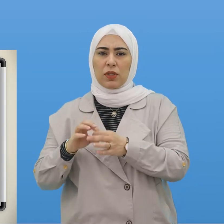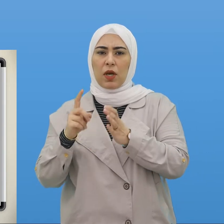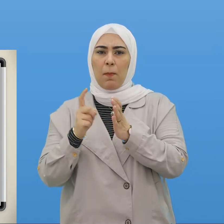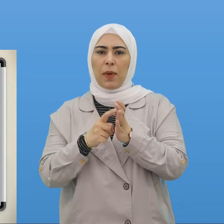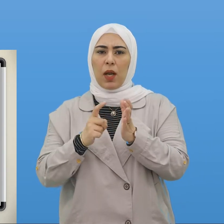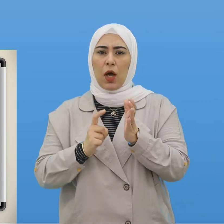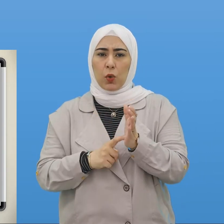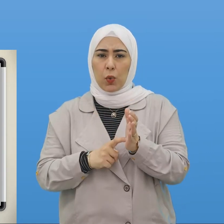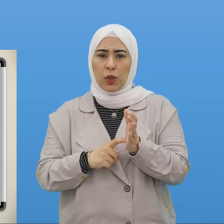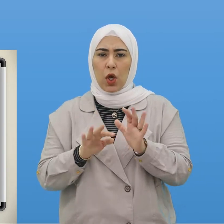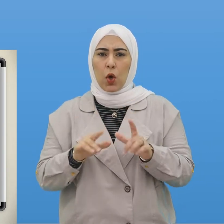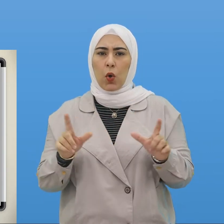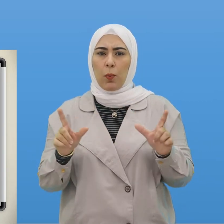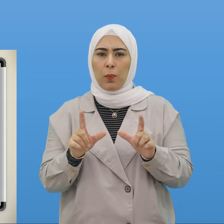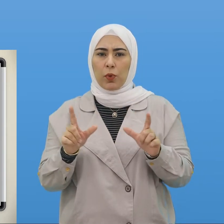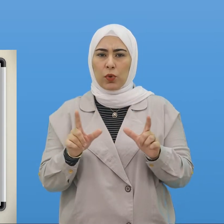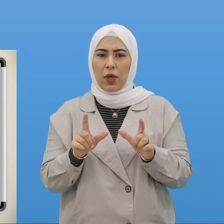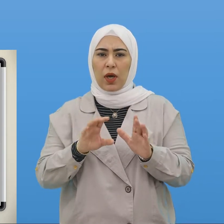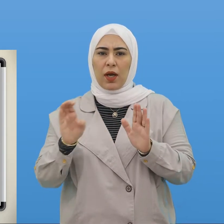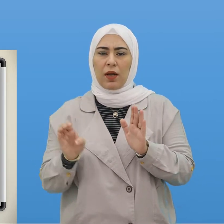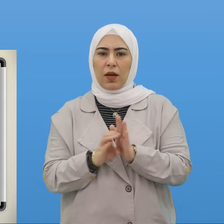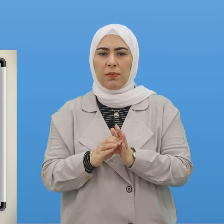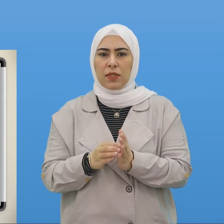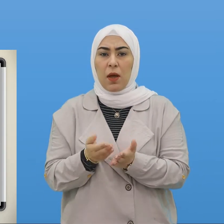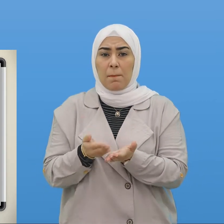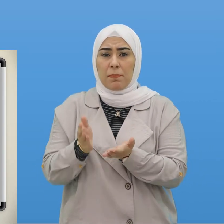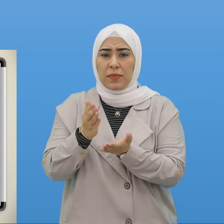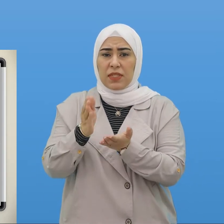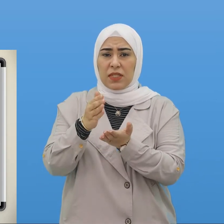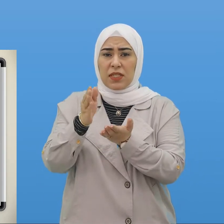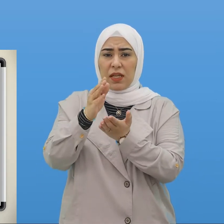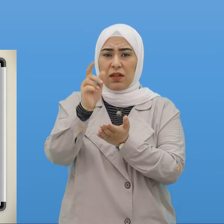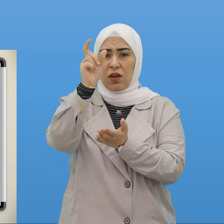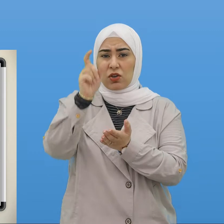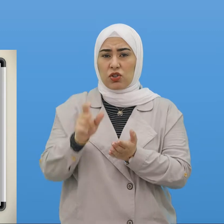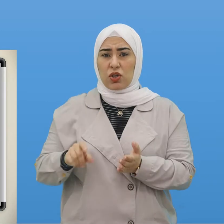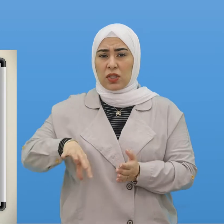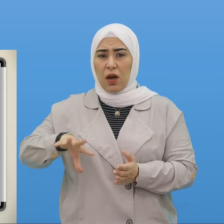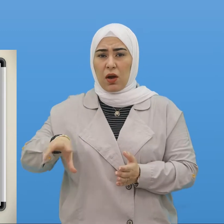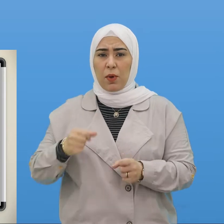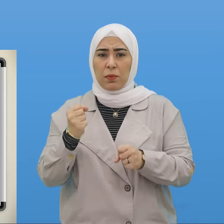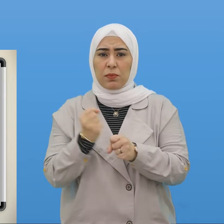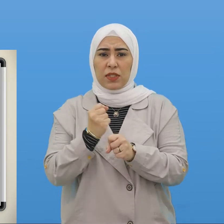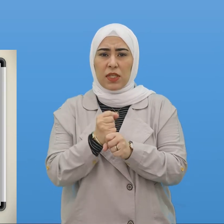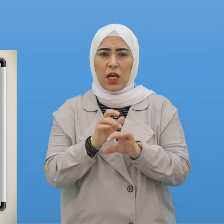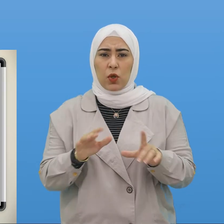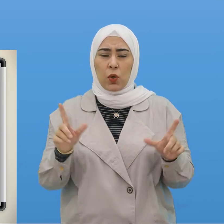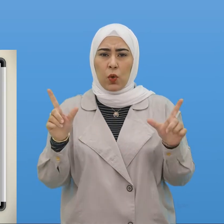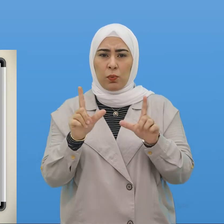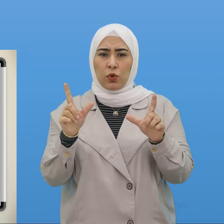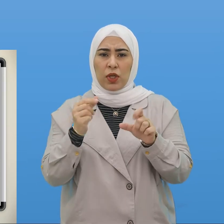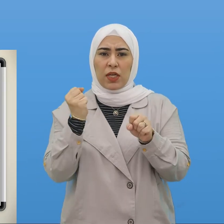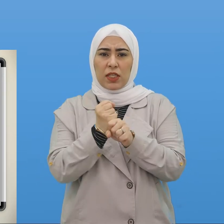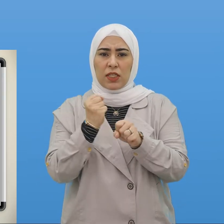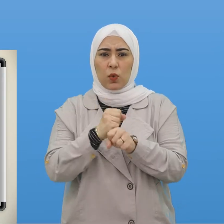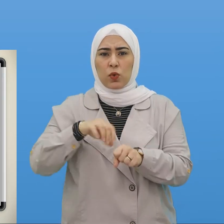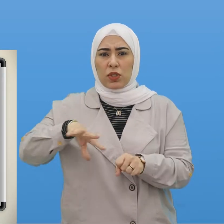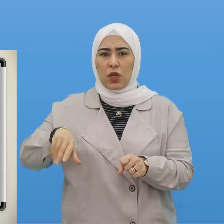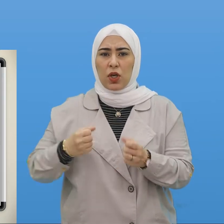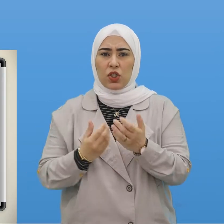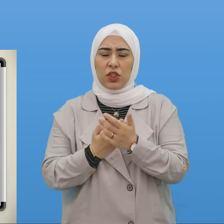to computer crime. Increasingly, criminals are using computers to help them commit new crimes,